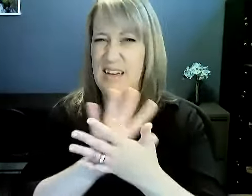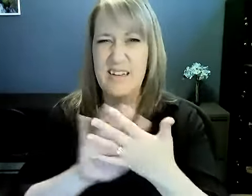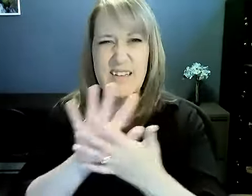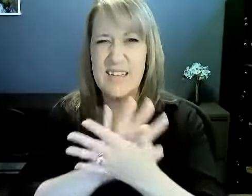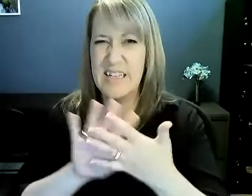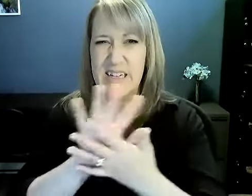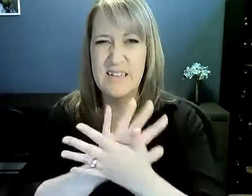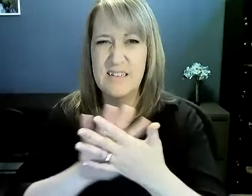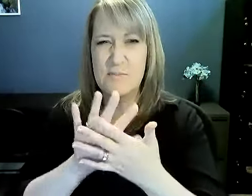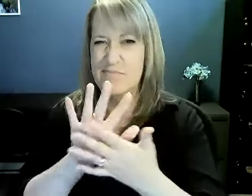Unclear.